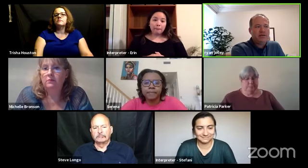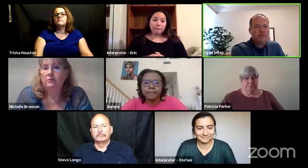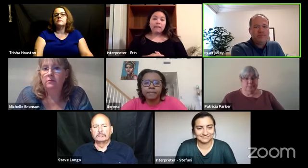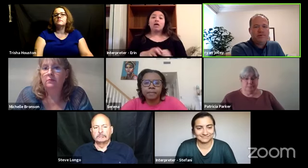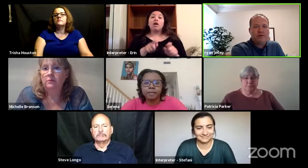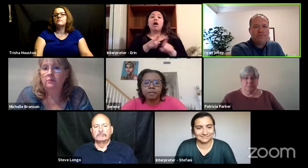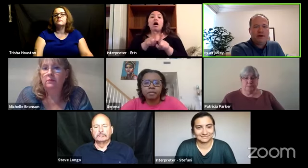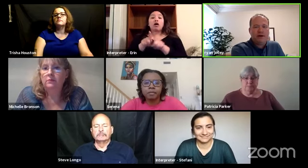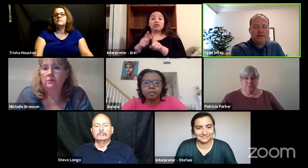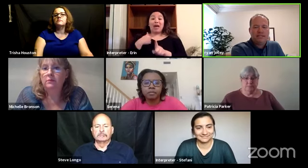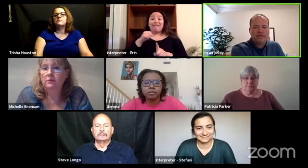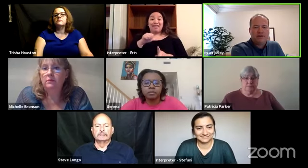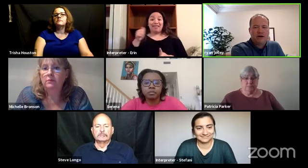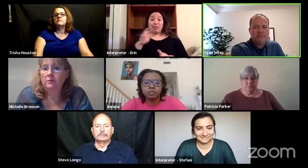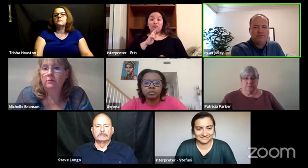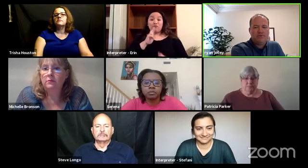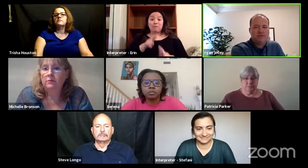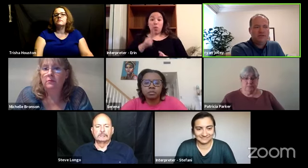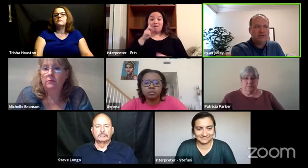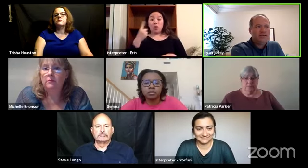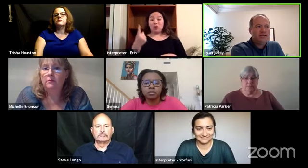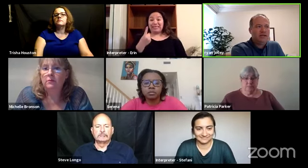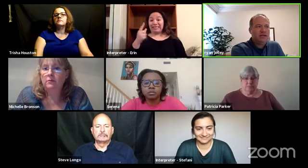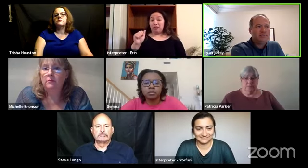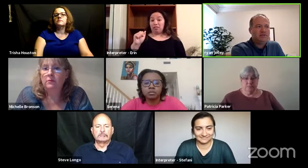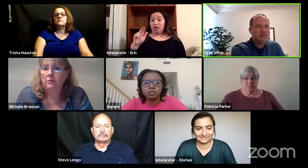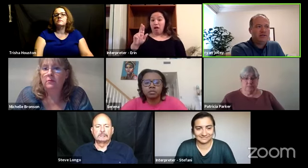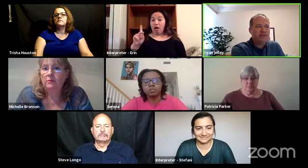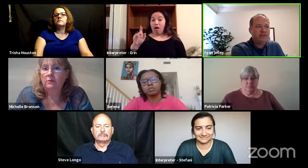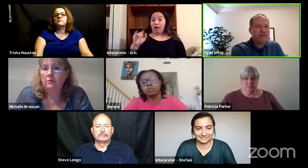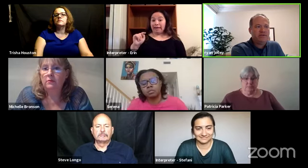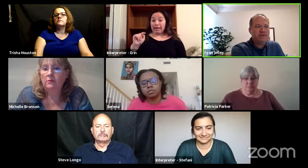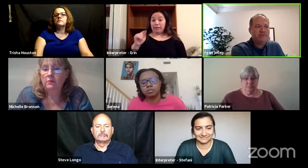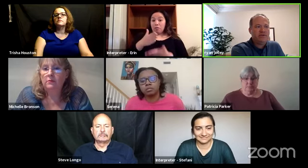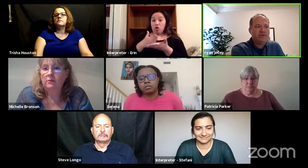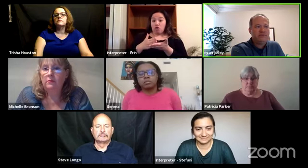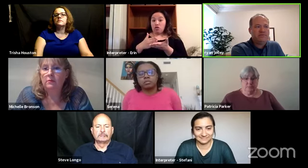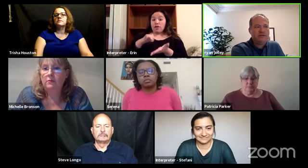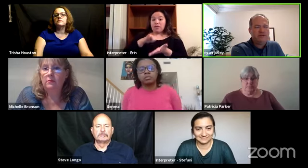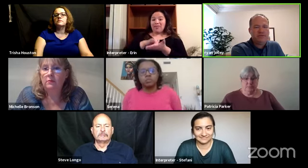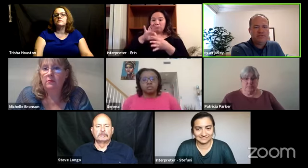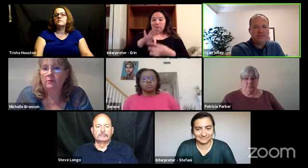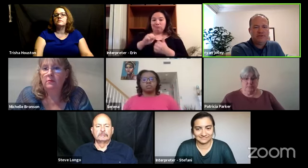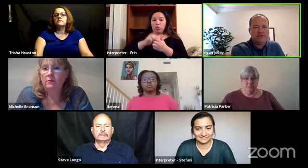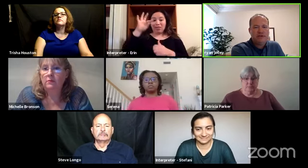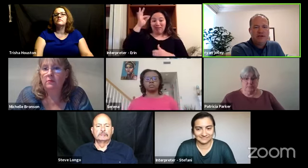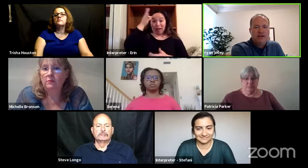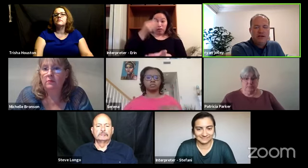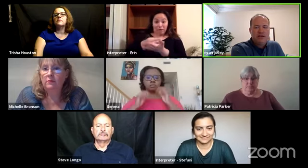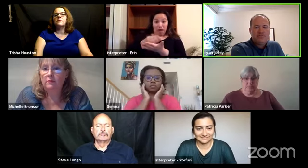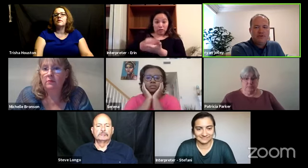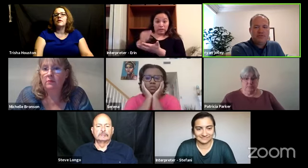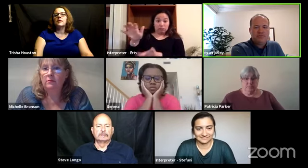another report on the single audit portion that has to do with the federal funds you receive. There's